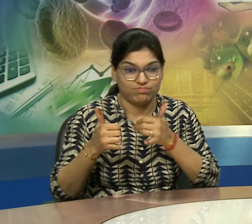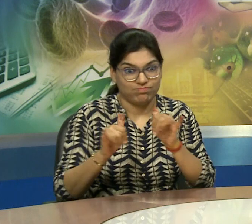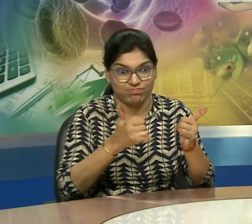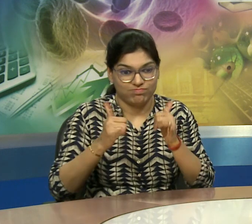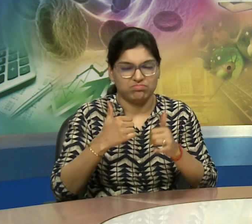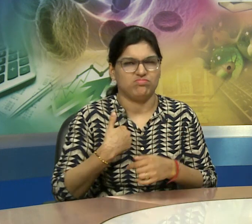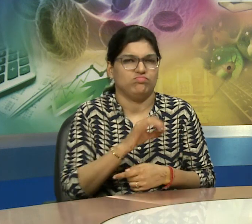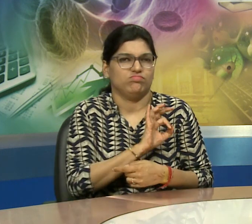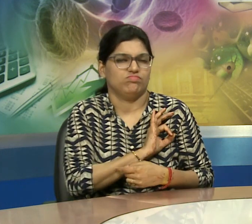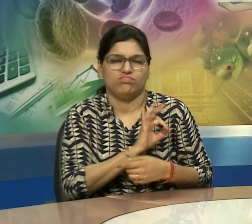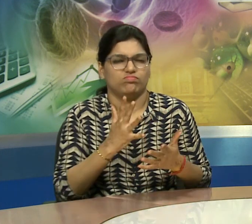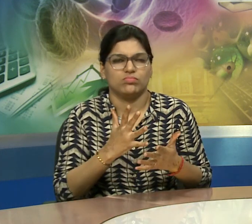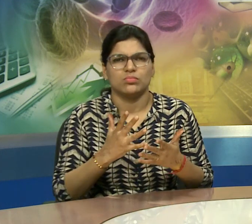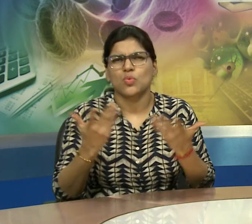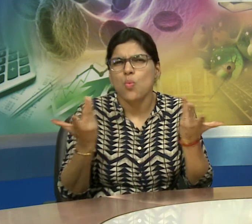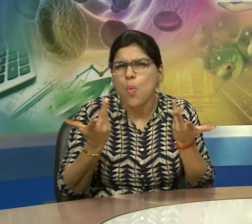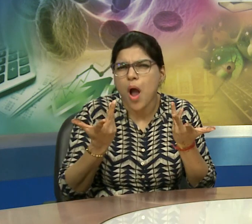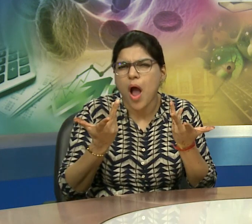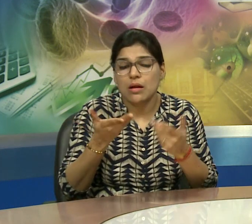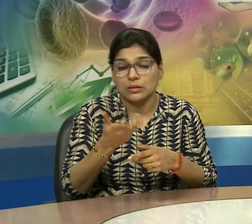I don't like playing football.